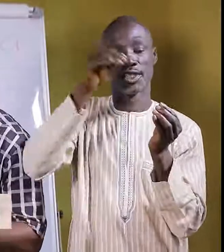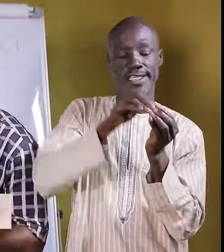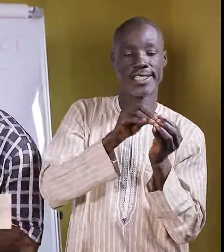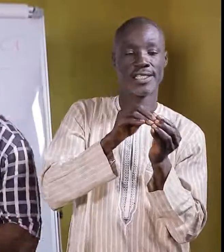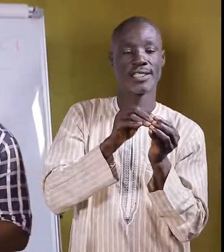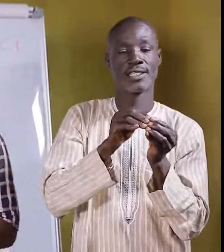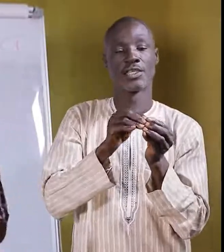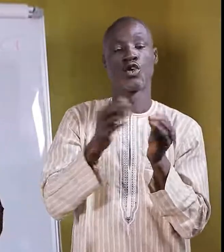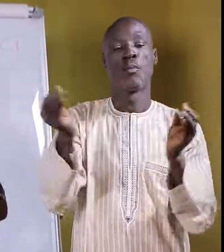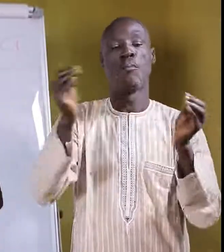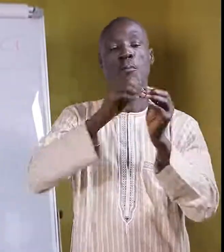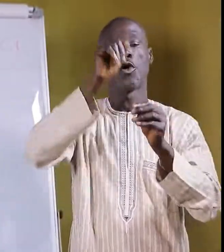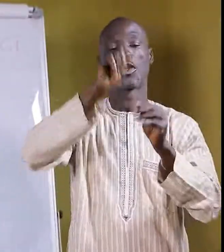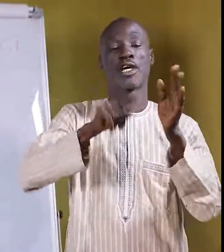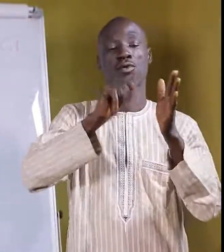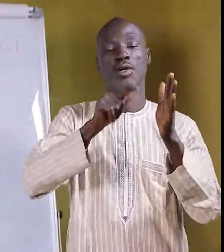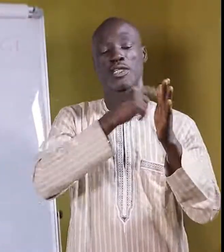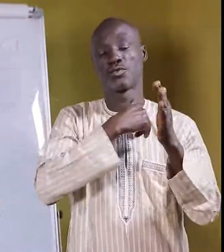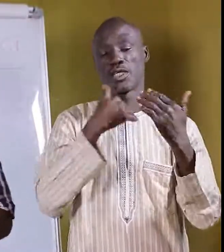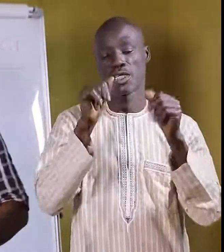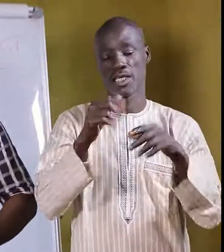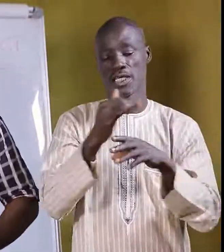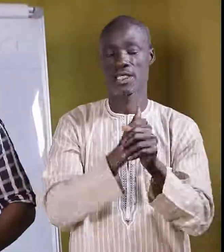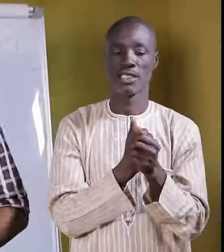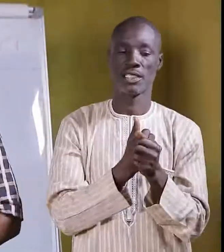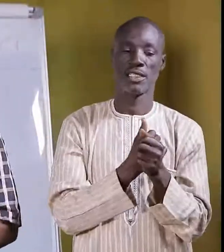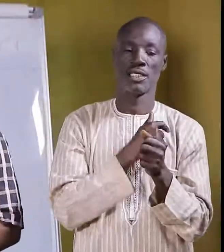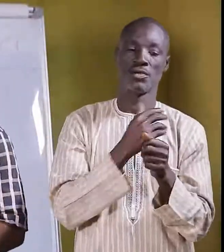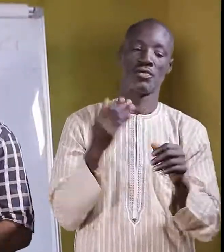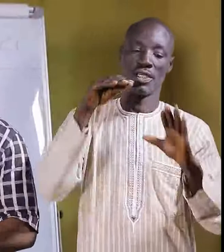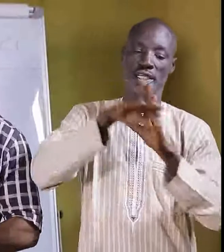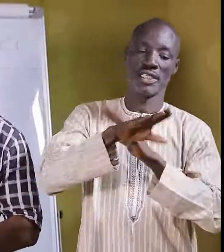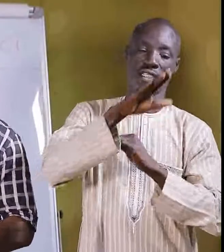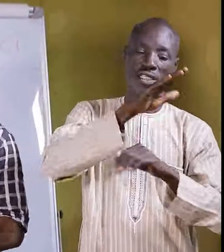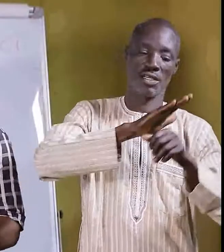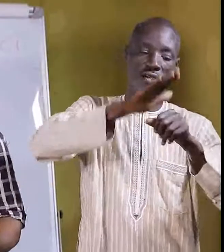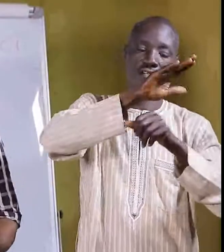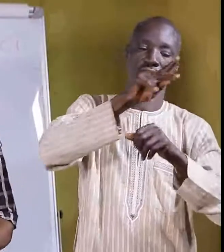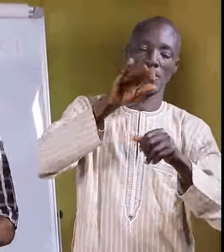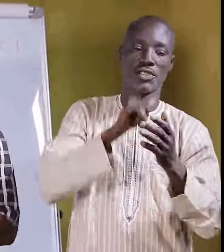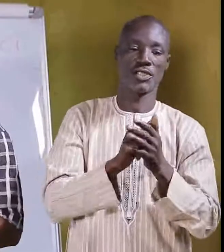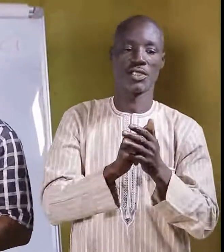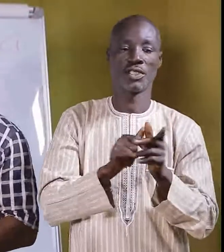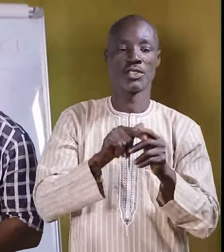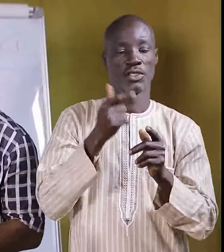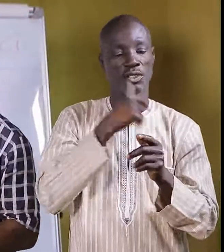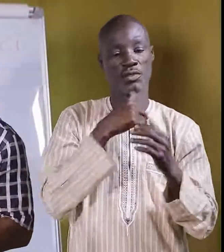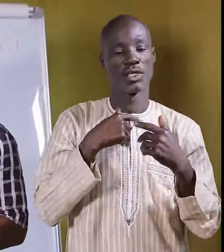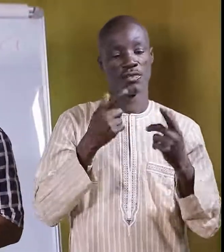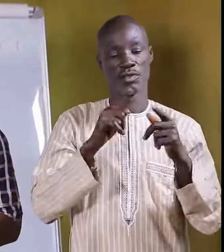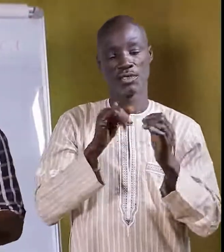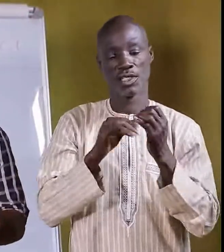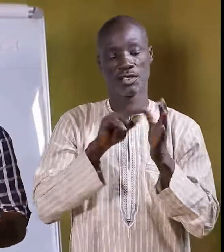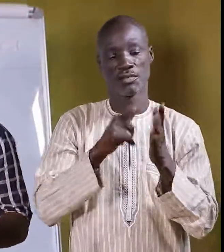increases more than available resources. After optimum population, we are entering overpopulation. So we have come to the end of this